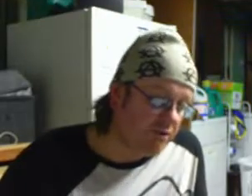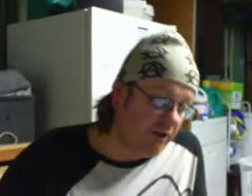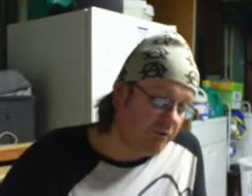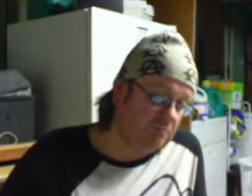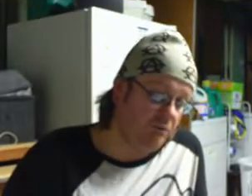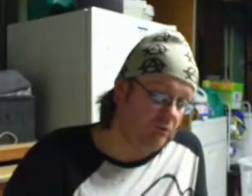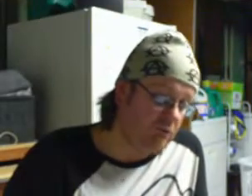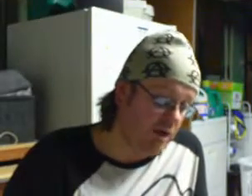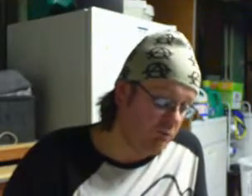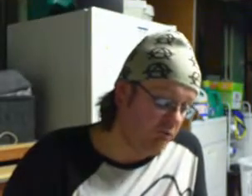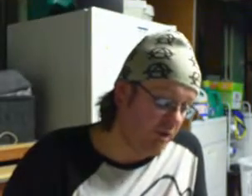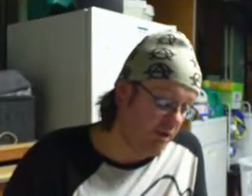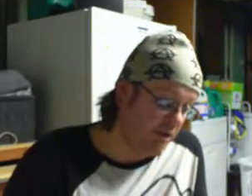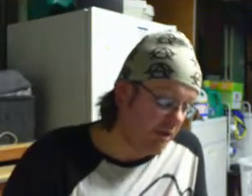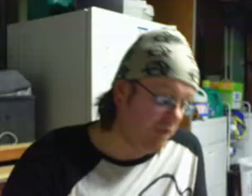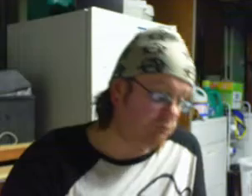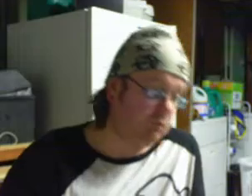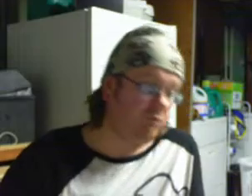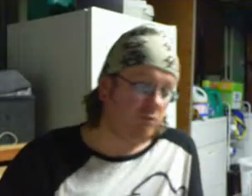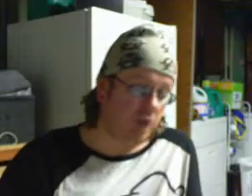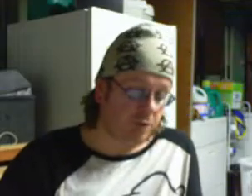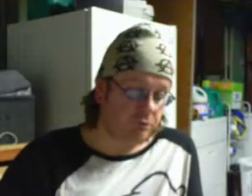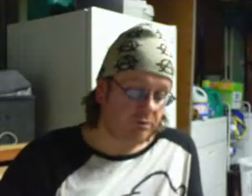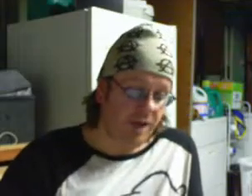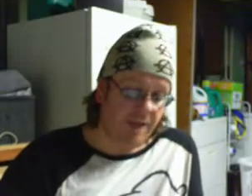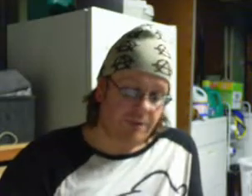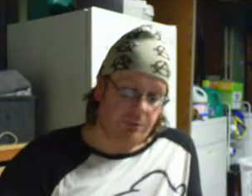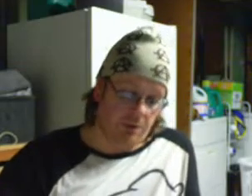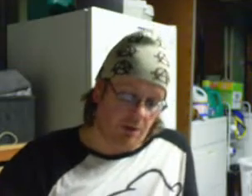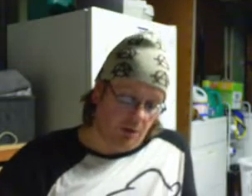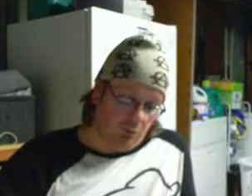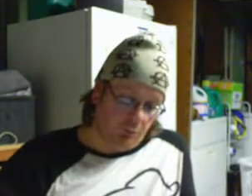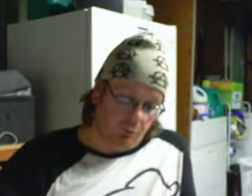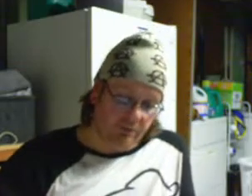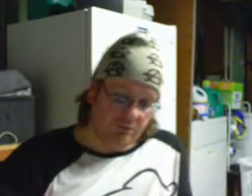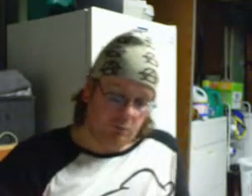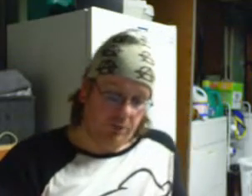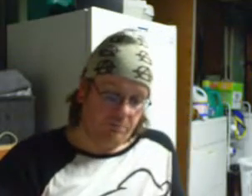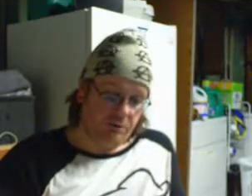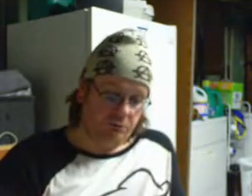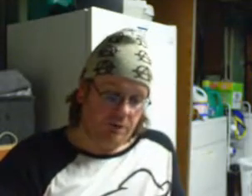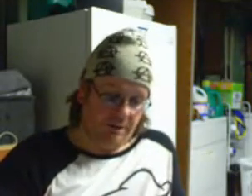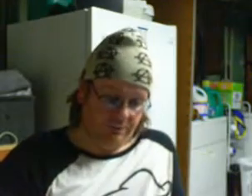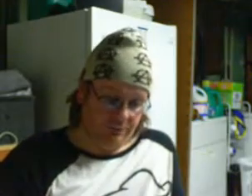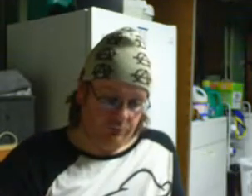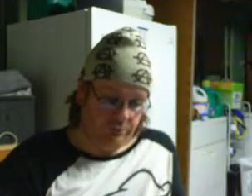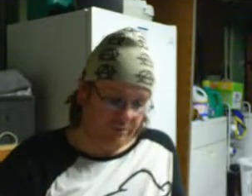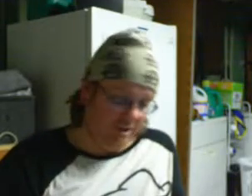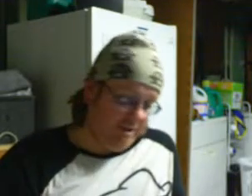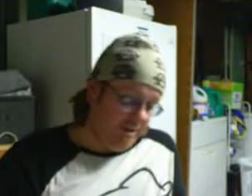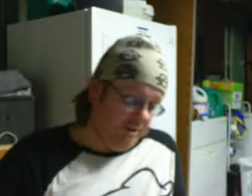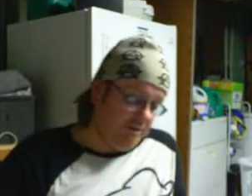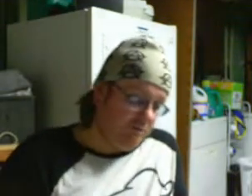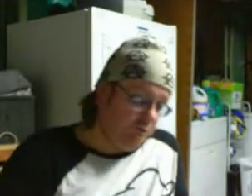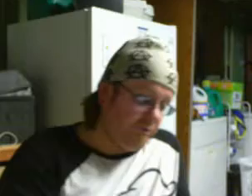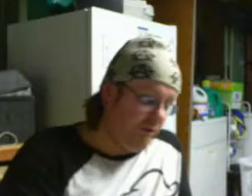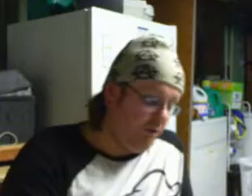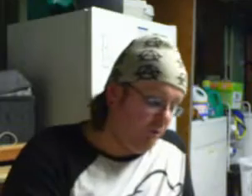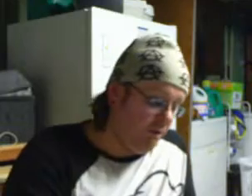him that the child was dead. Even when the child was alive, he thought, we reasoned with him and he would not listen to us. How can we tell him that